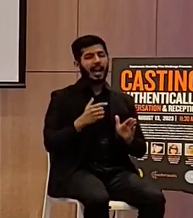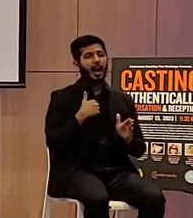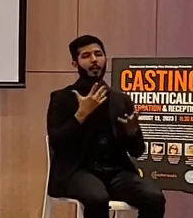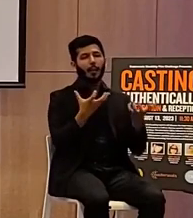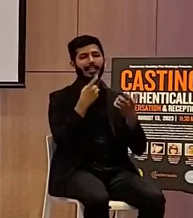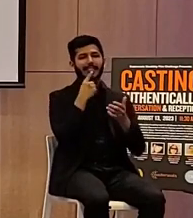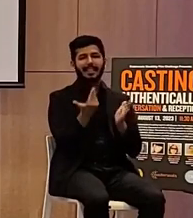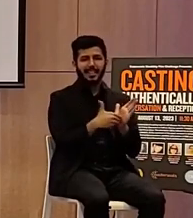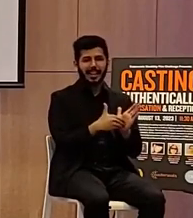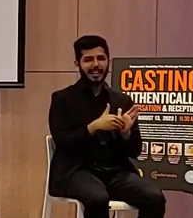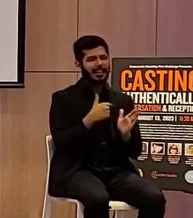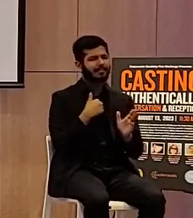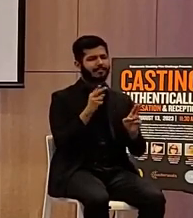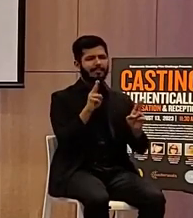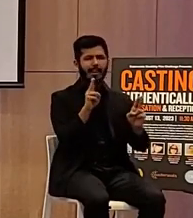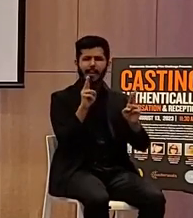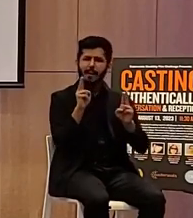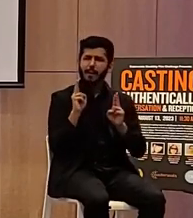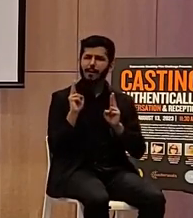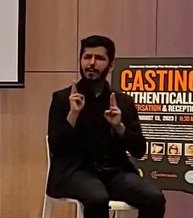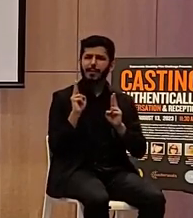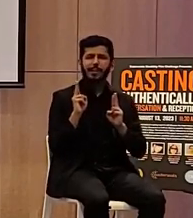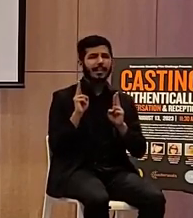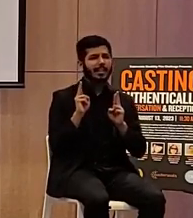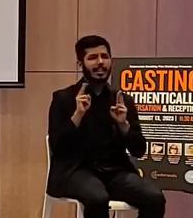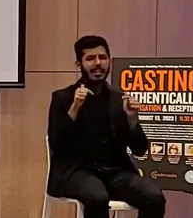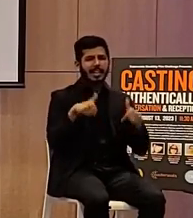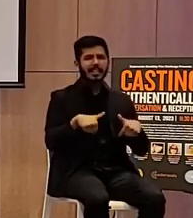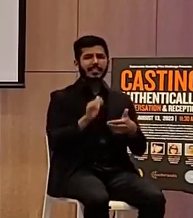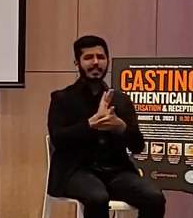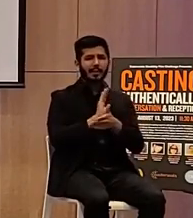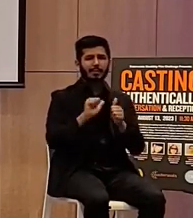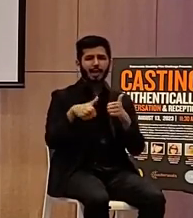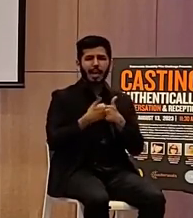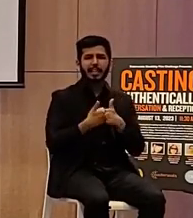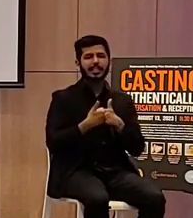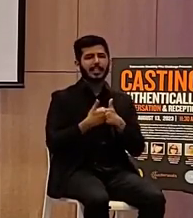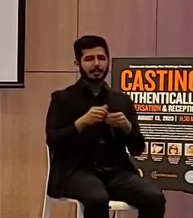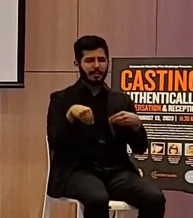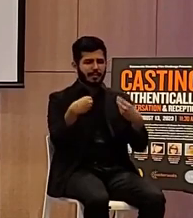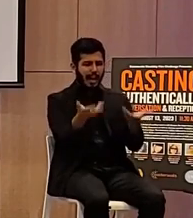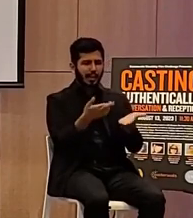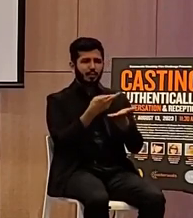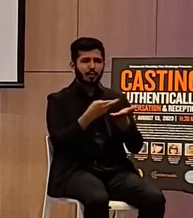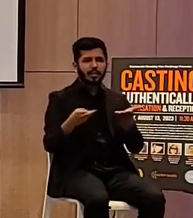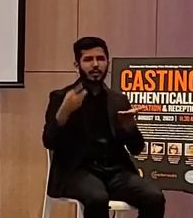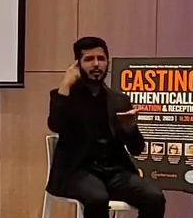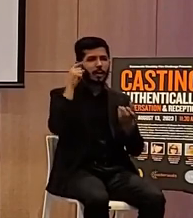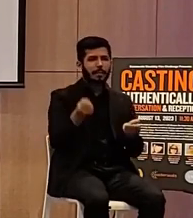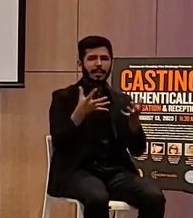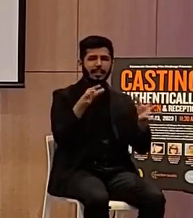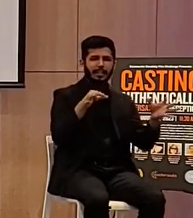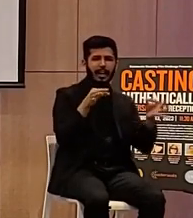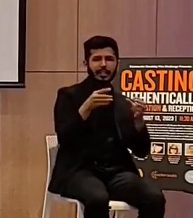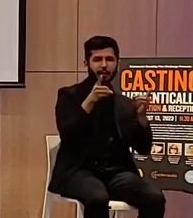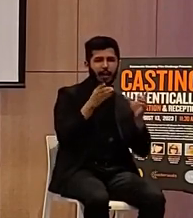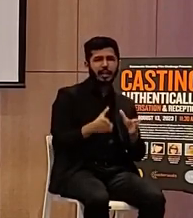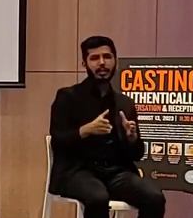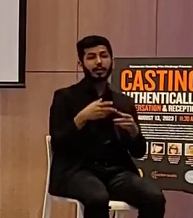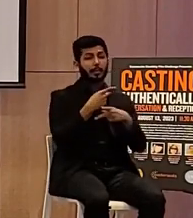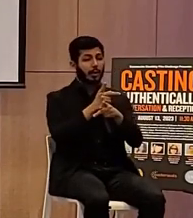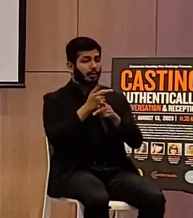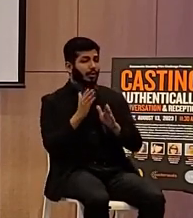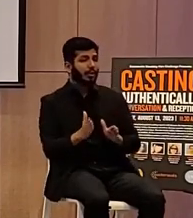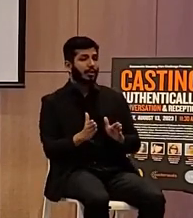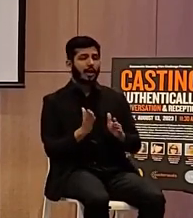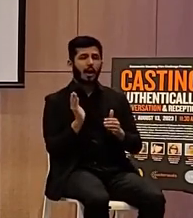I am that the Film Challenge has been a resource for so many casting directors and producers. So over the